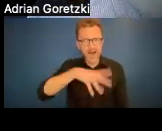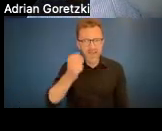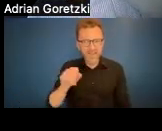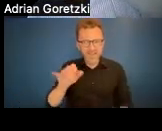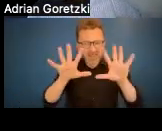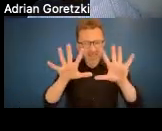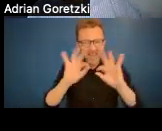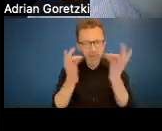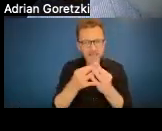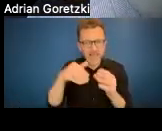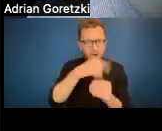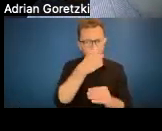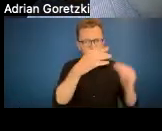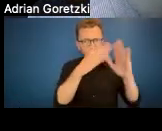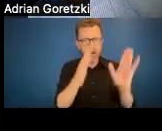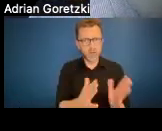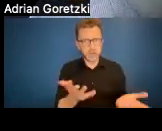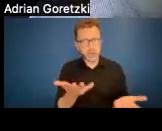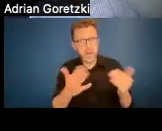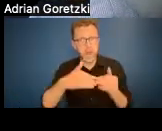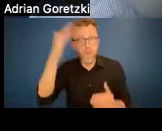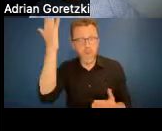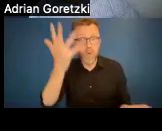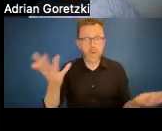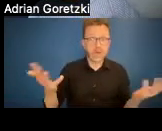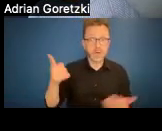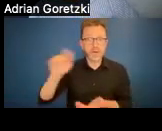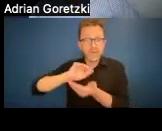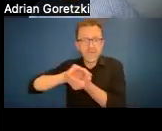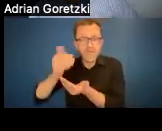live in such kind of institutions, despite the fact that they are